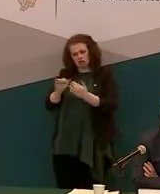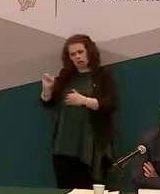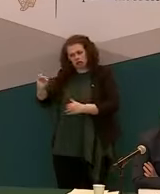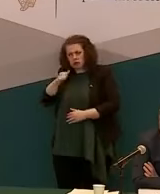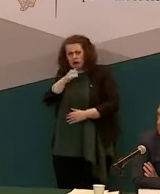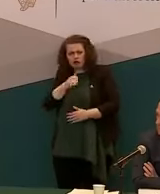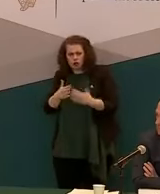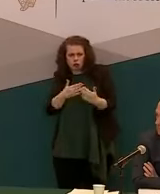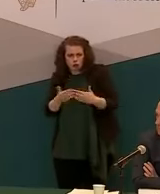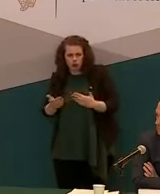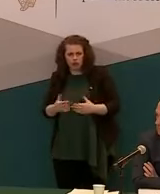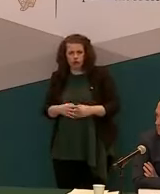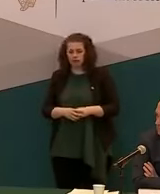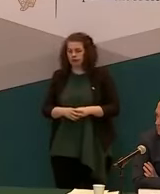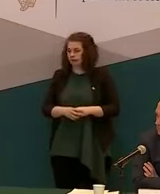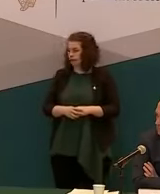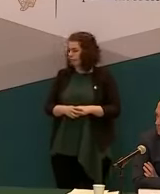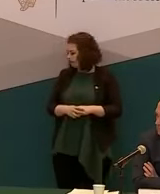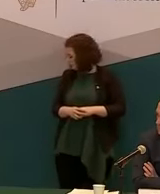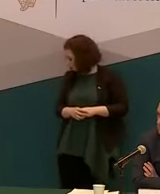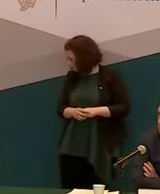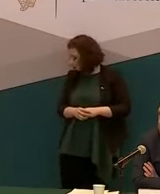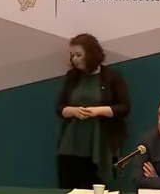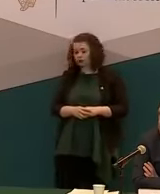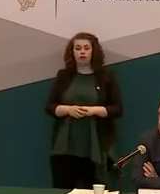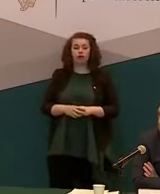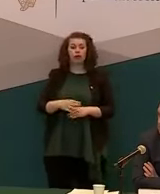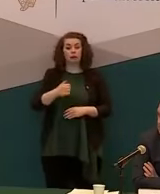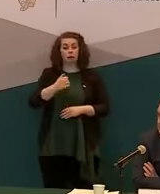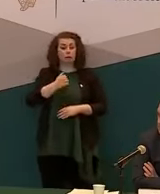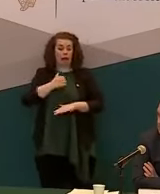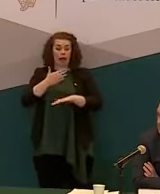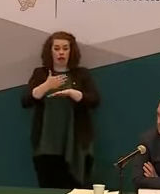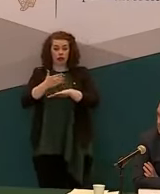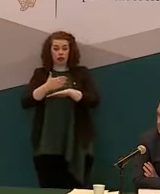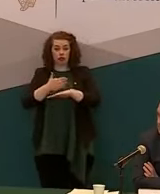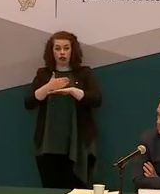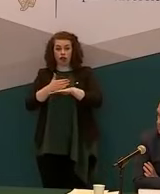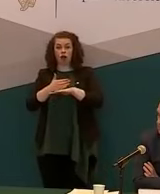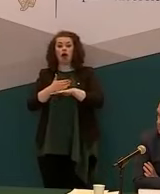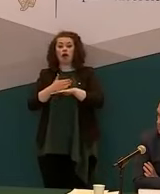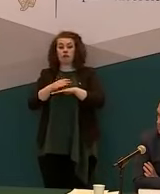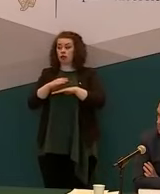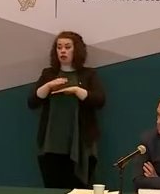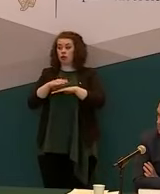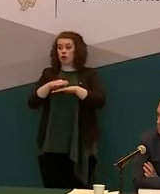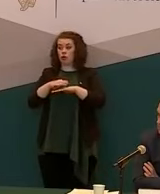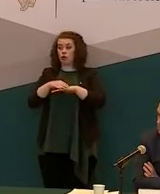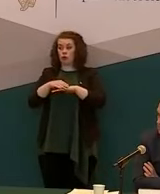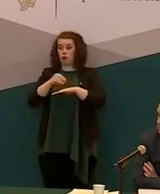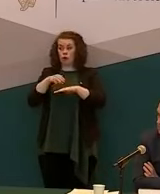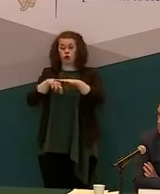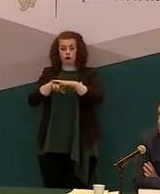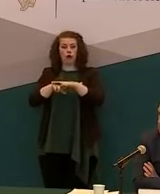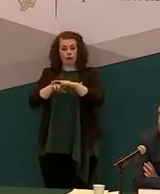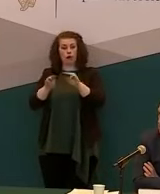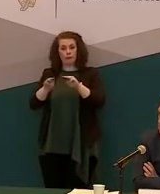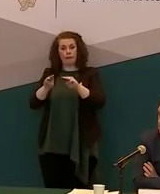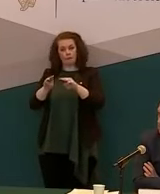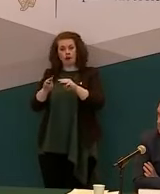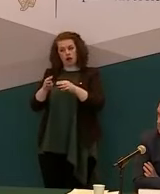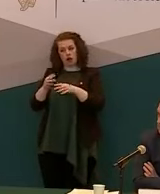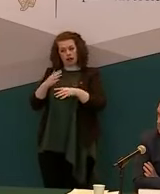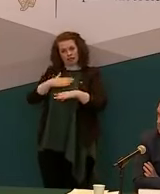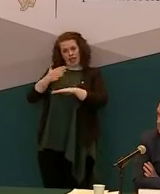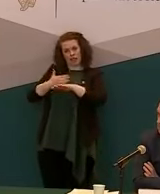George, first of all, my own profession is as a consultant geriatrician, so for my own training and strong belief, the idea